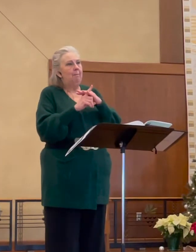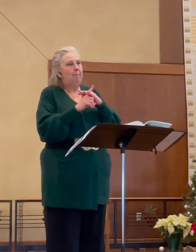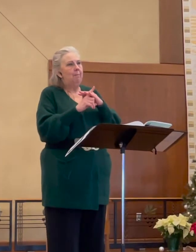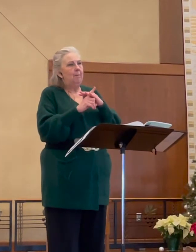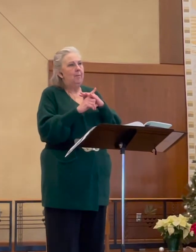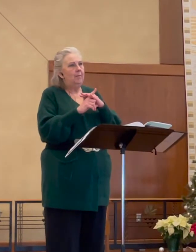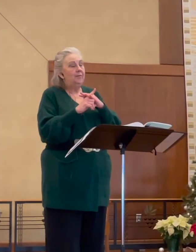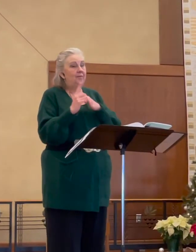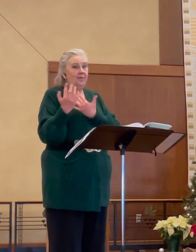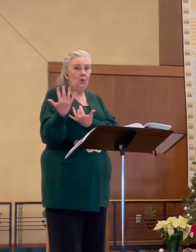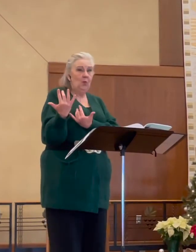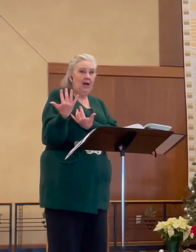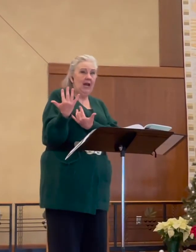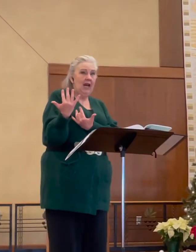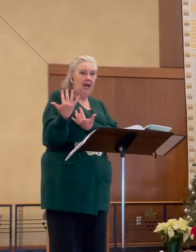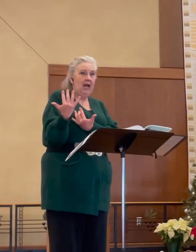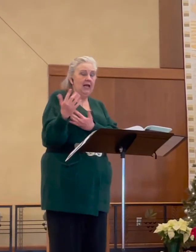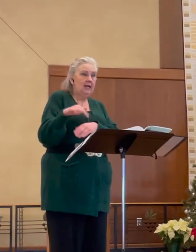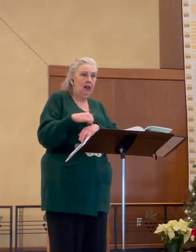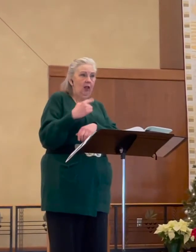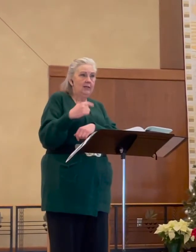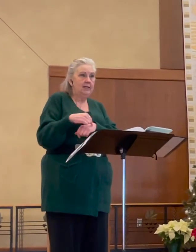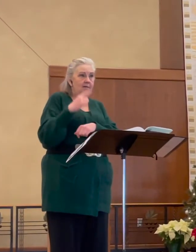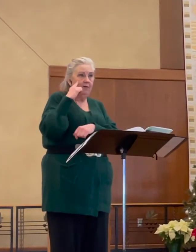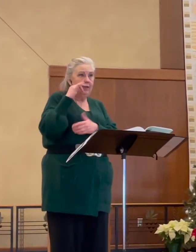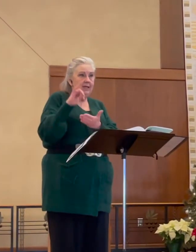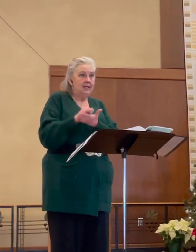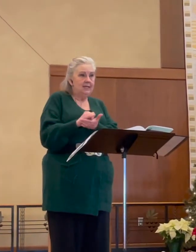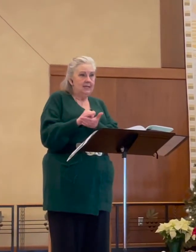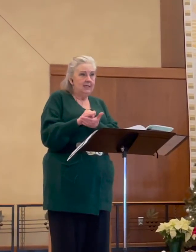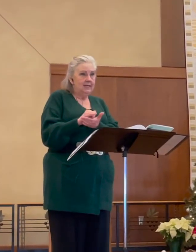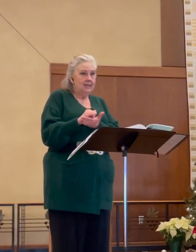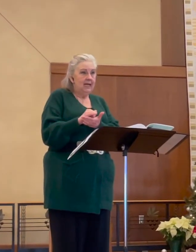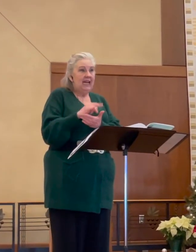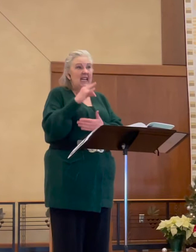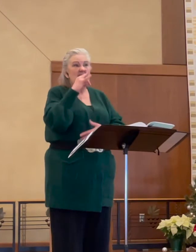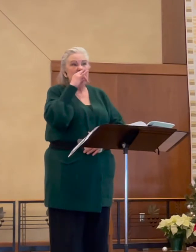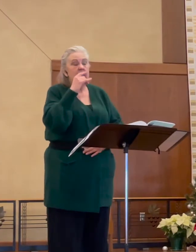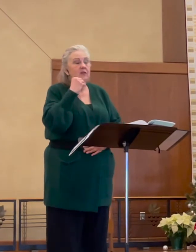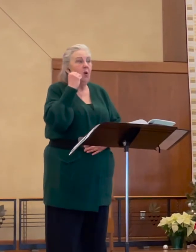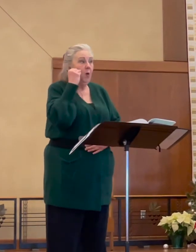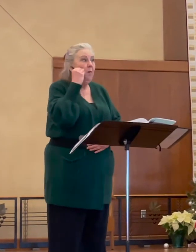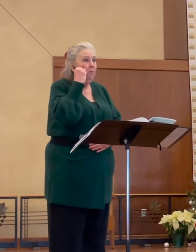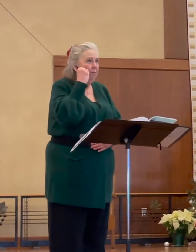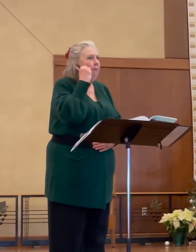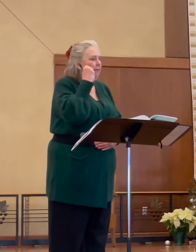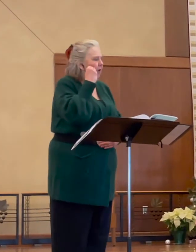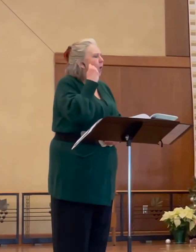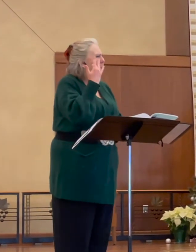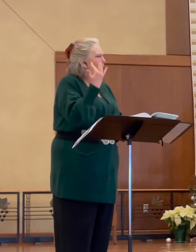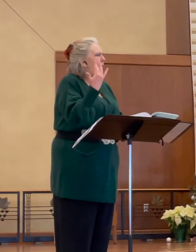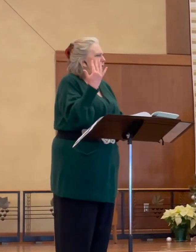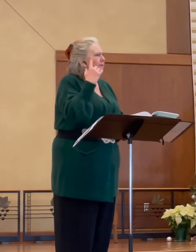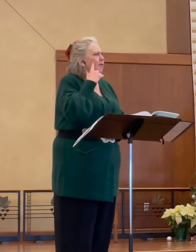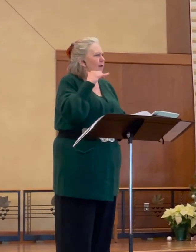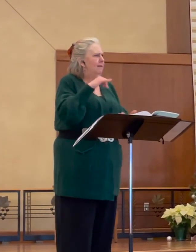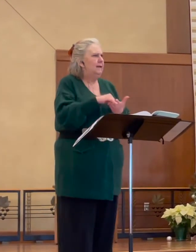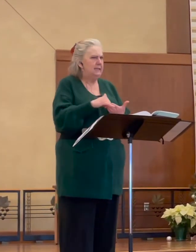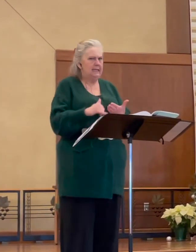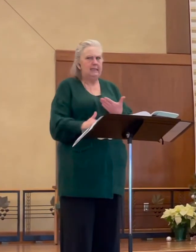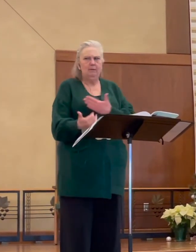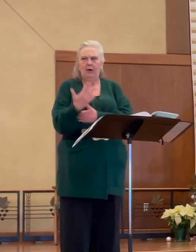Been waiting a long time for this. I can tell you that our kids at home have been waiting a long time for this day, and this morning